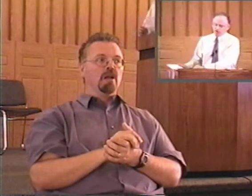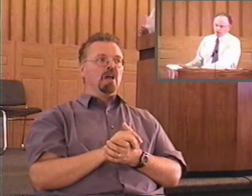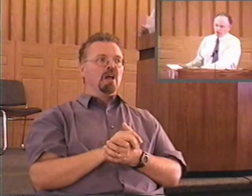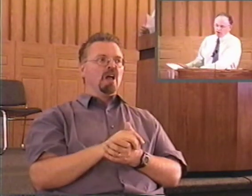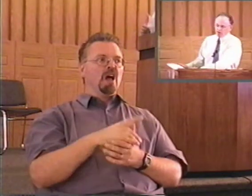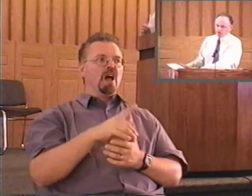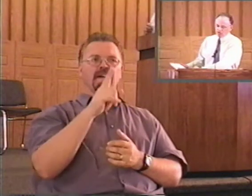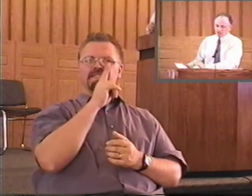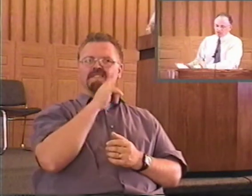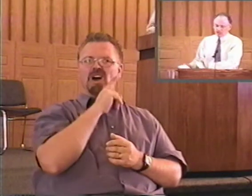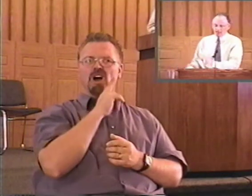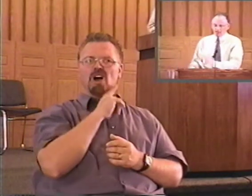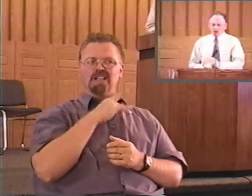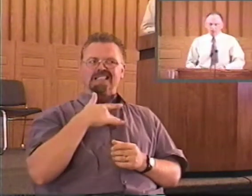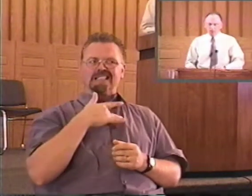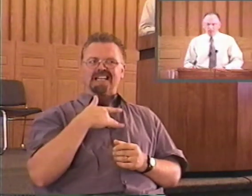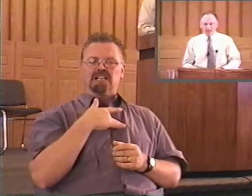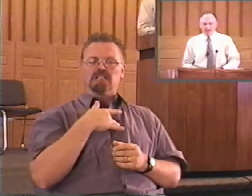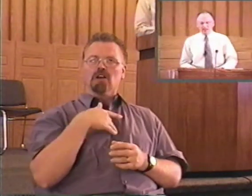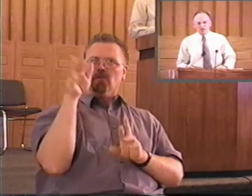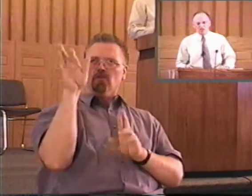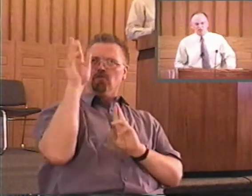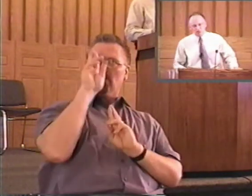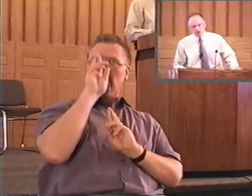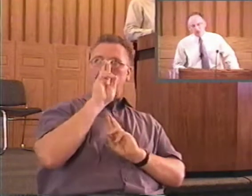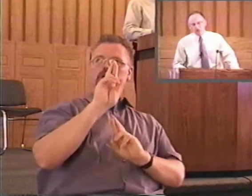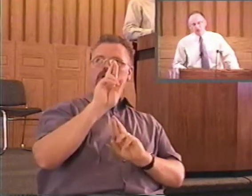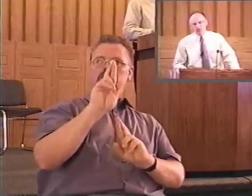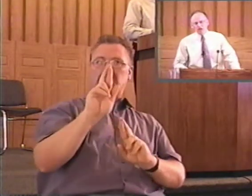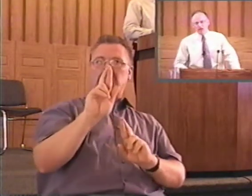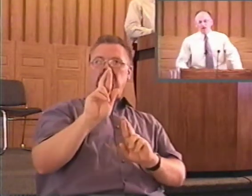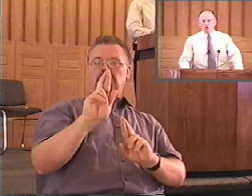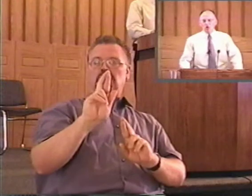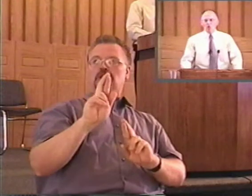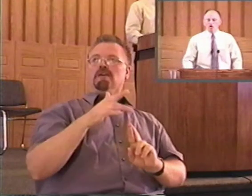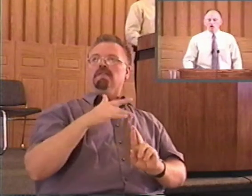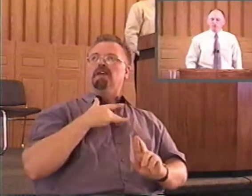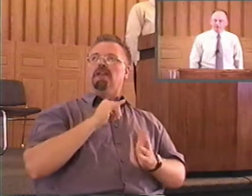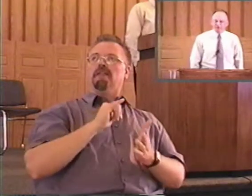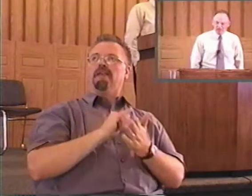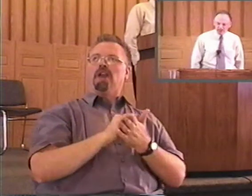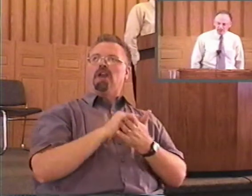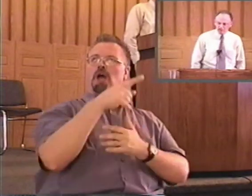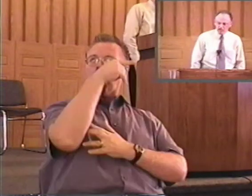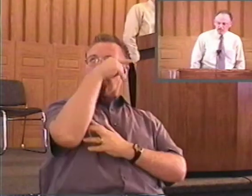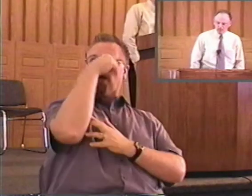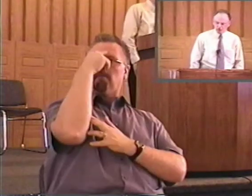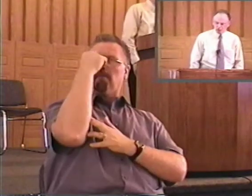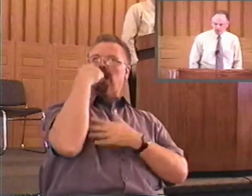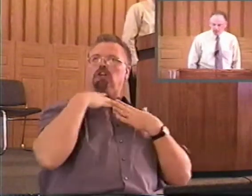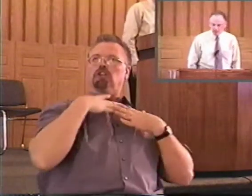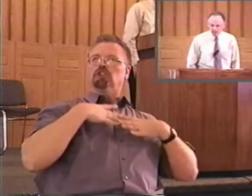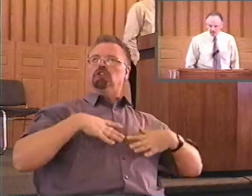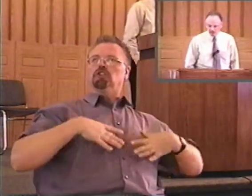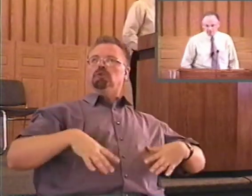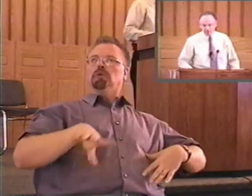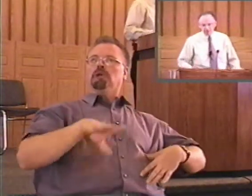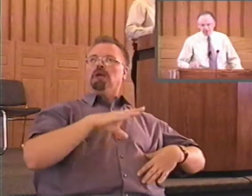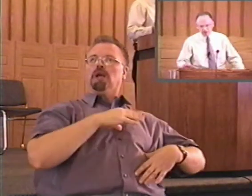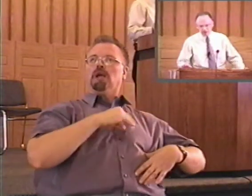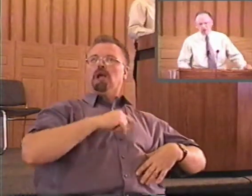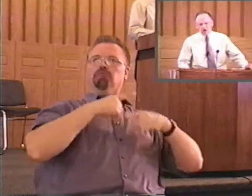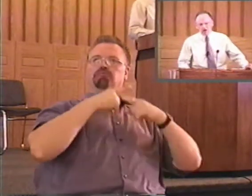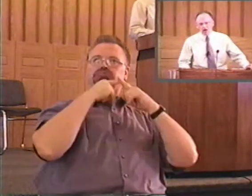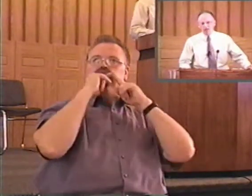False sense of reverence that somehow a black suit and a long face is what it means